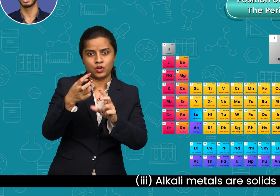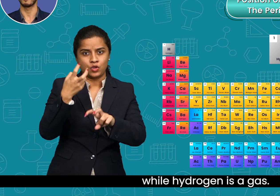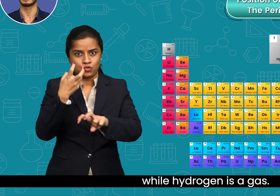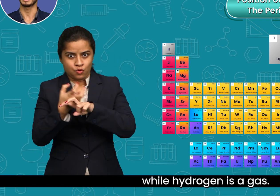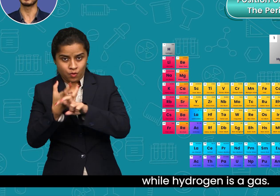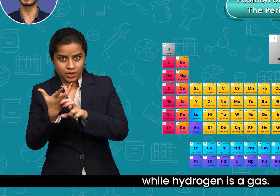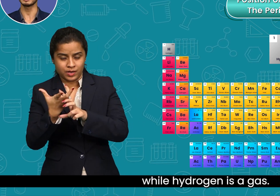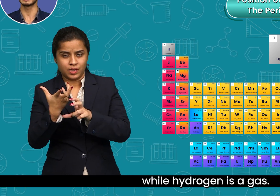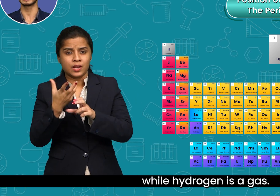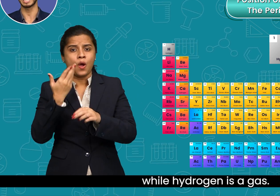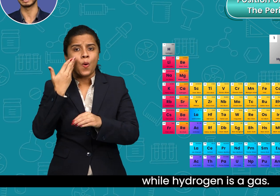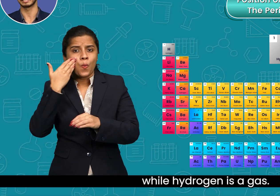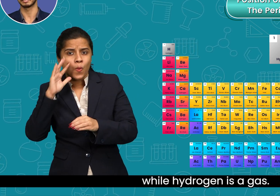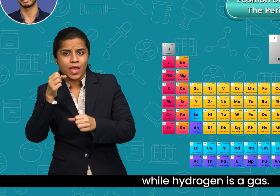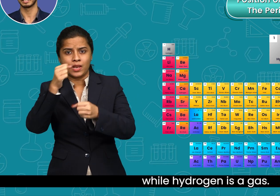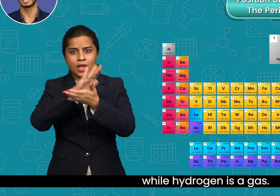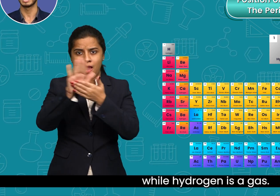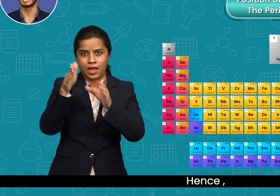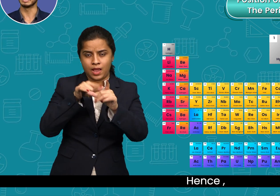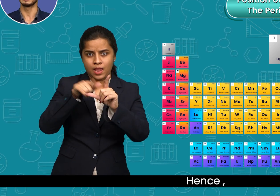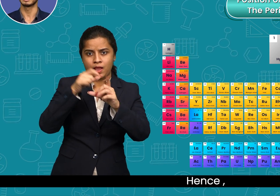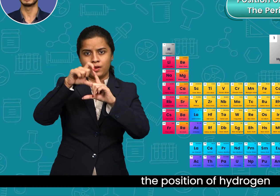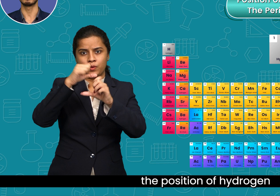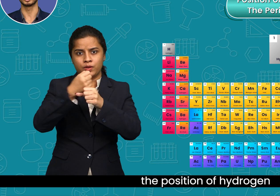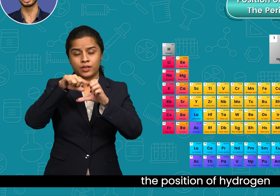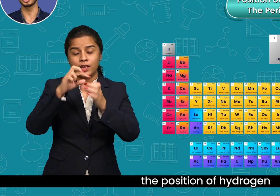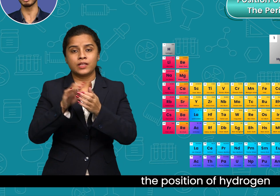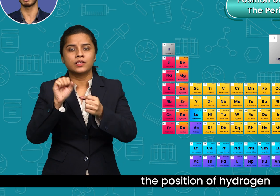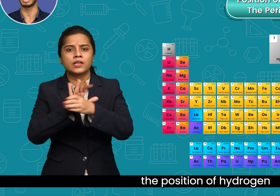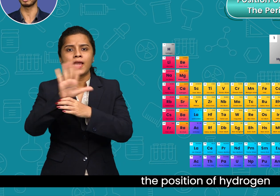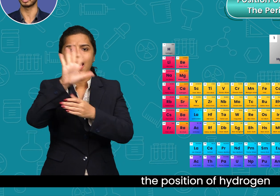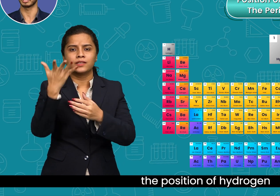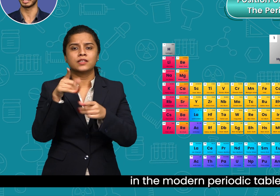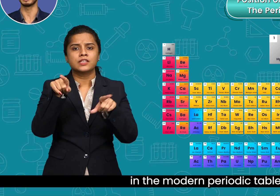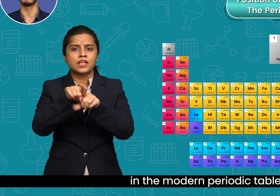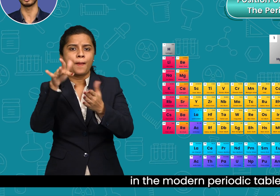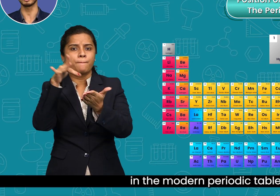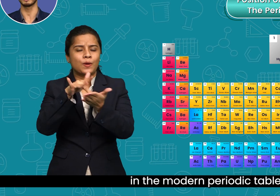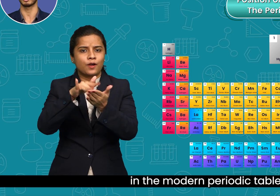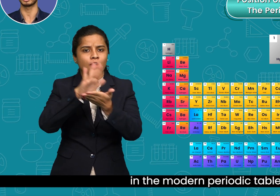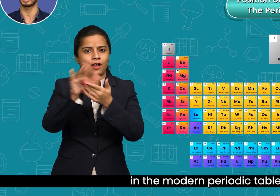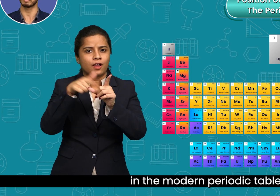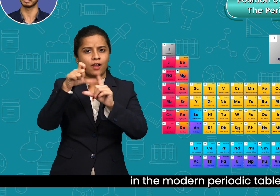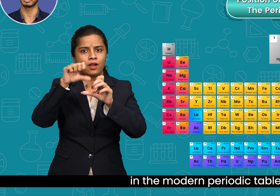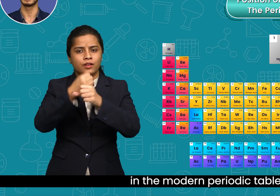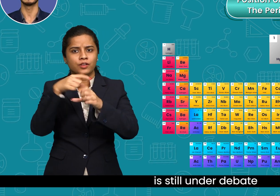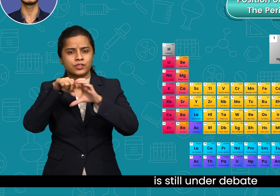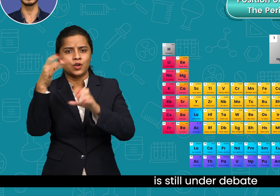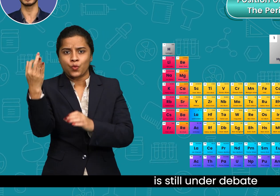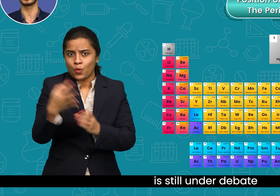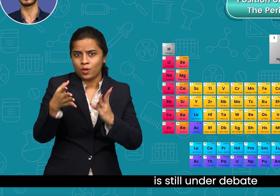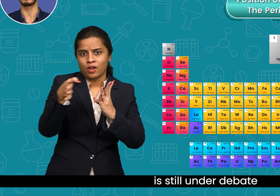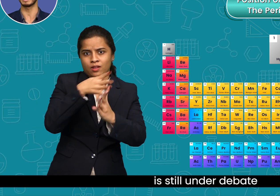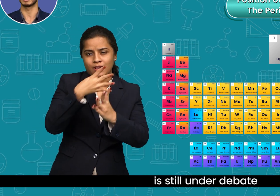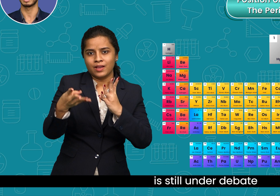solids while hydrogen is a gas. Hence, the position of hydrogen in the modern periodic table is